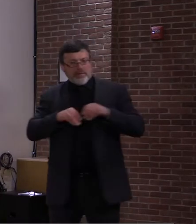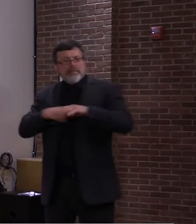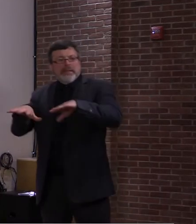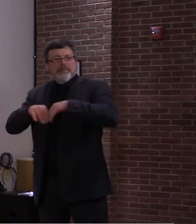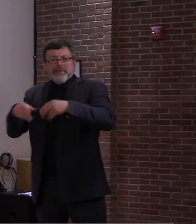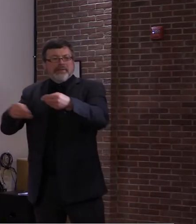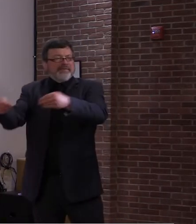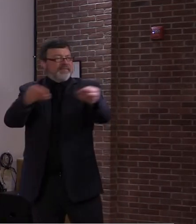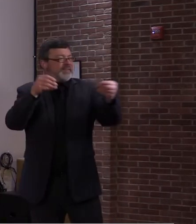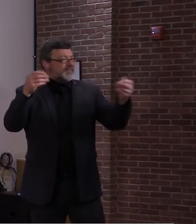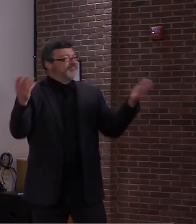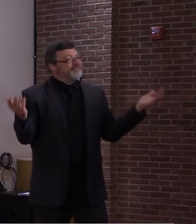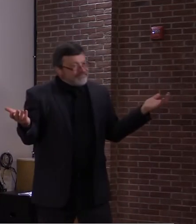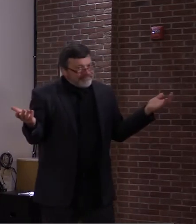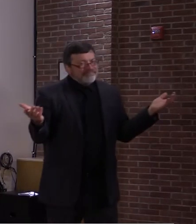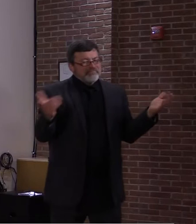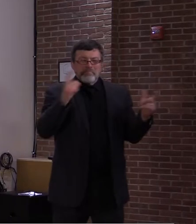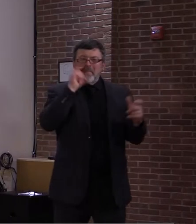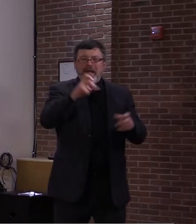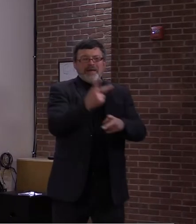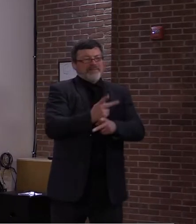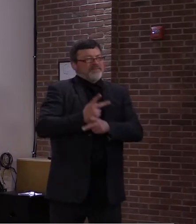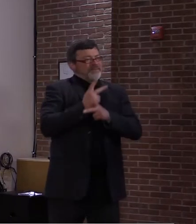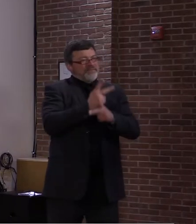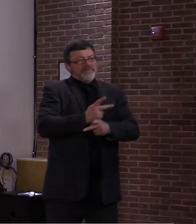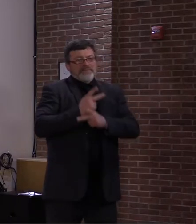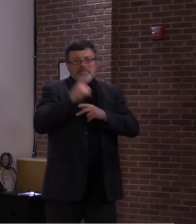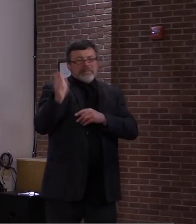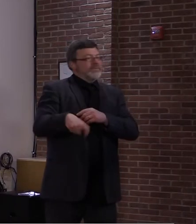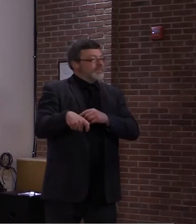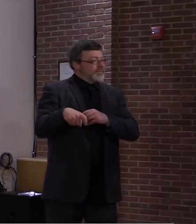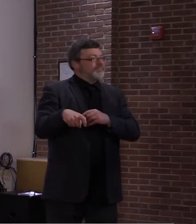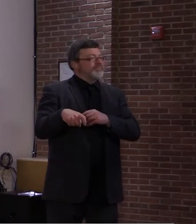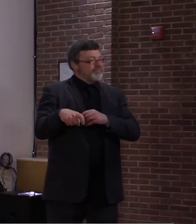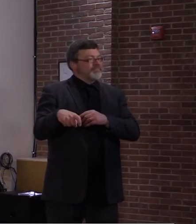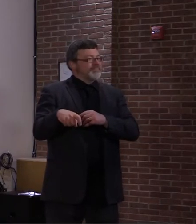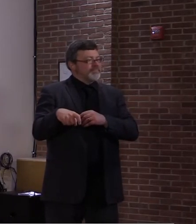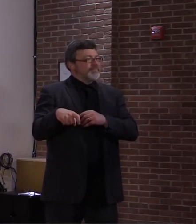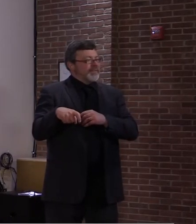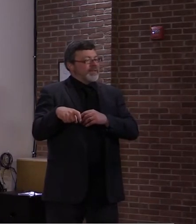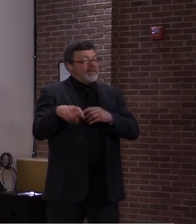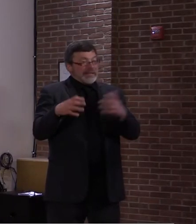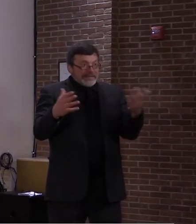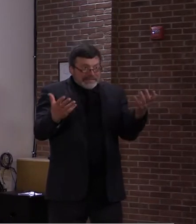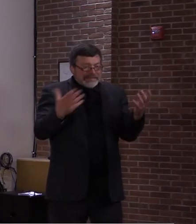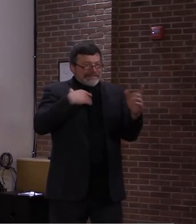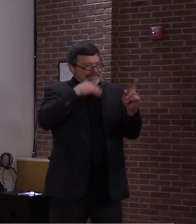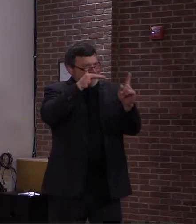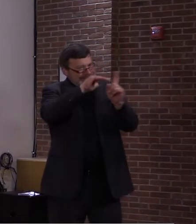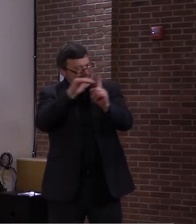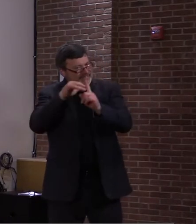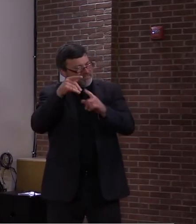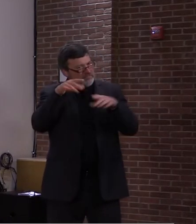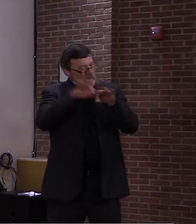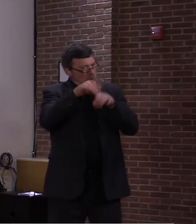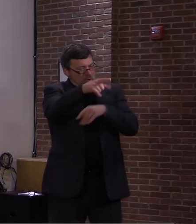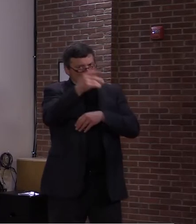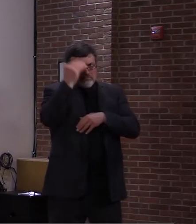you to avoid it, though you can still practice some good practices like wearing a mask indoors when things are really active out